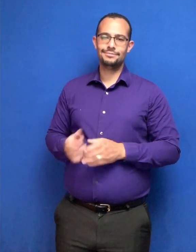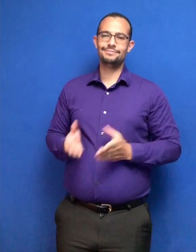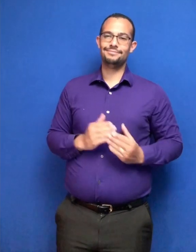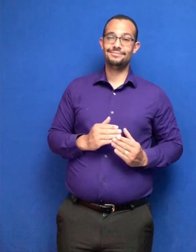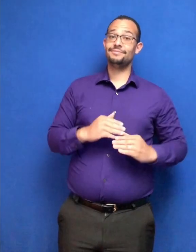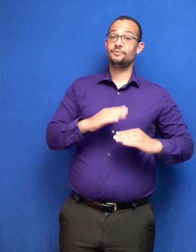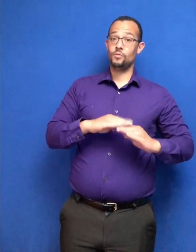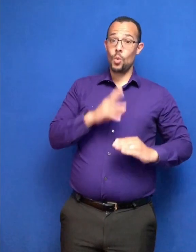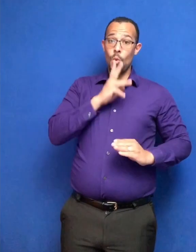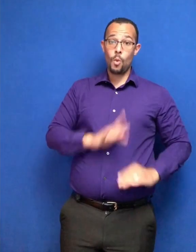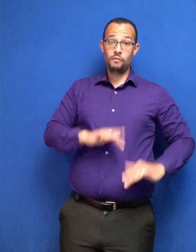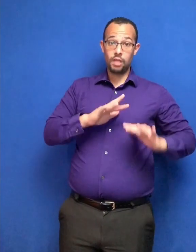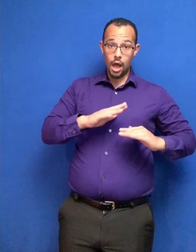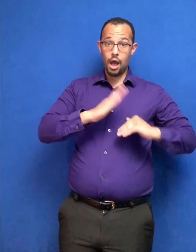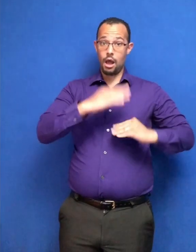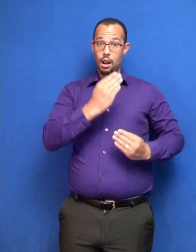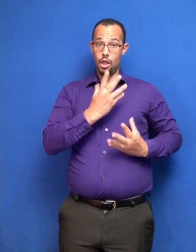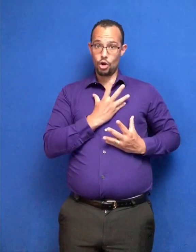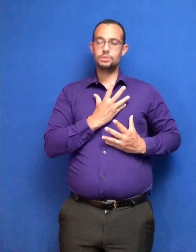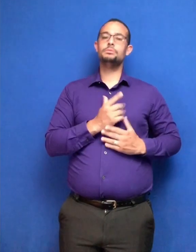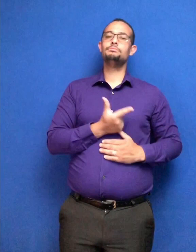to 90999.